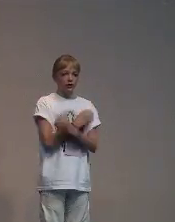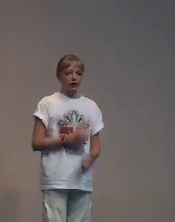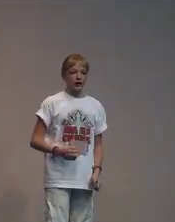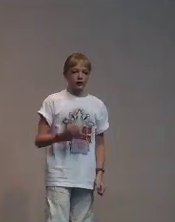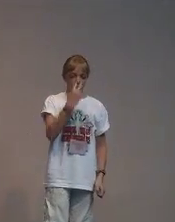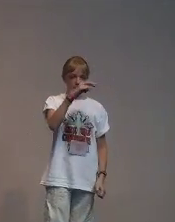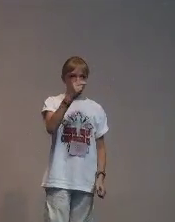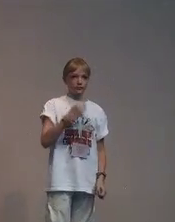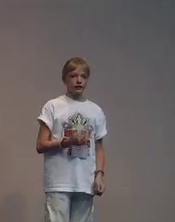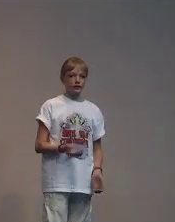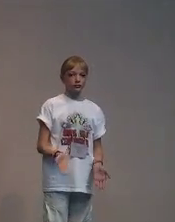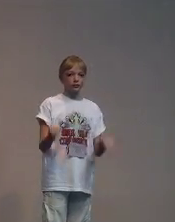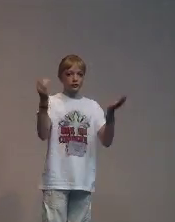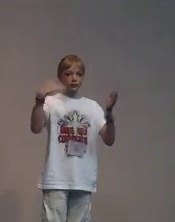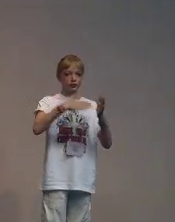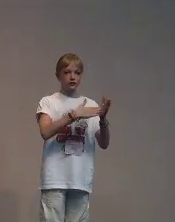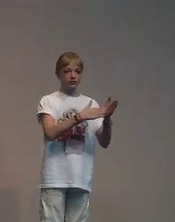what you rise again